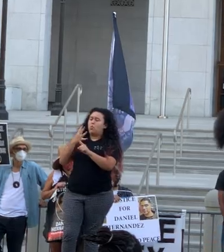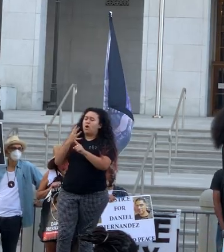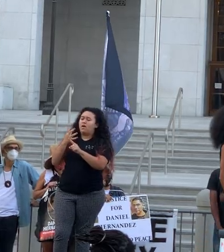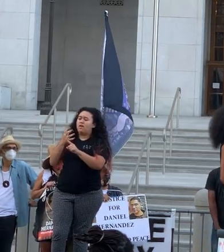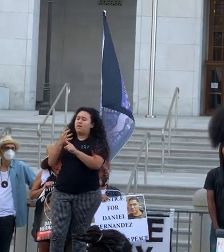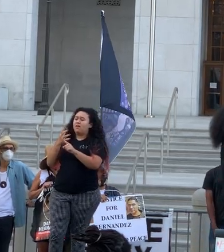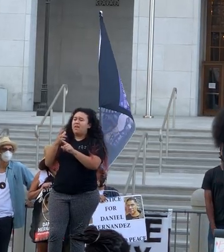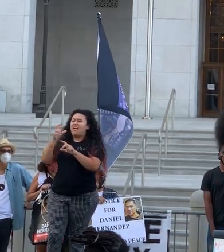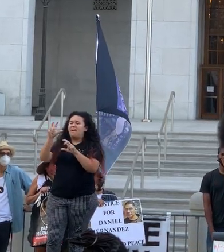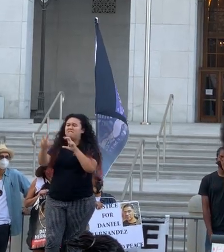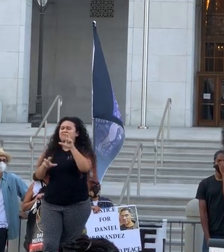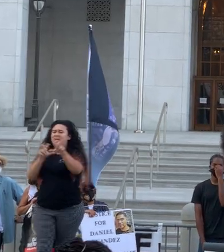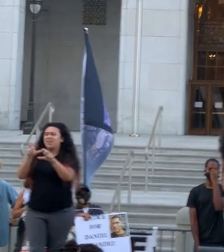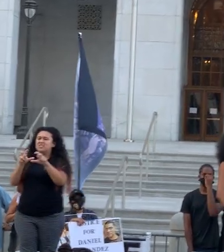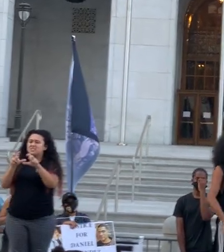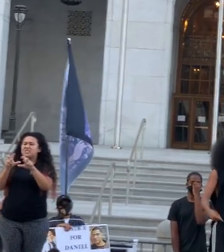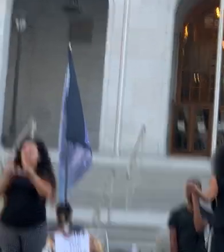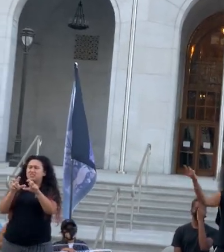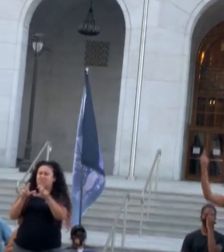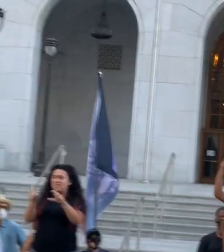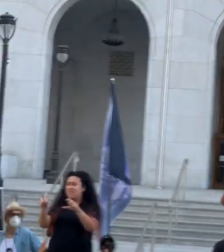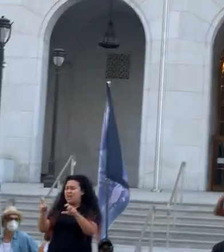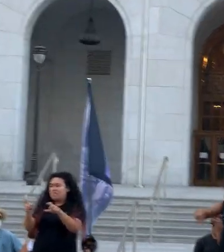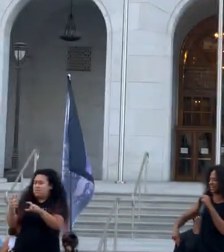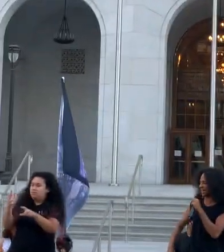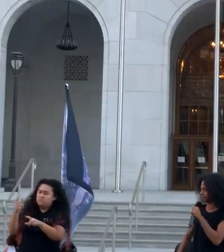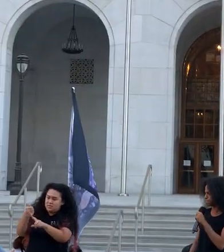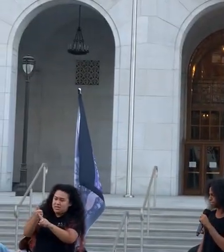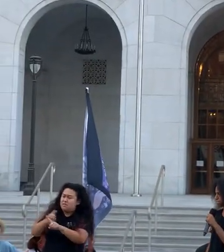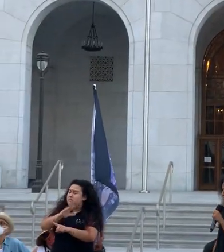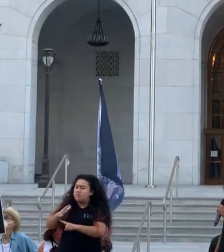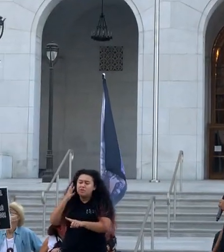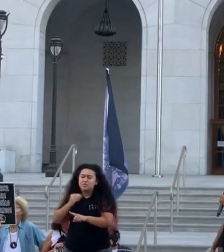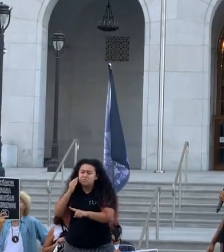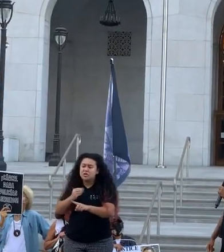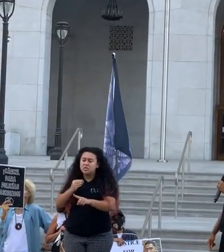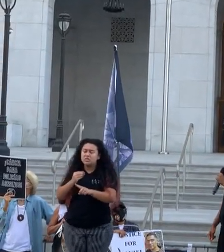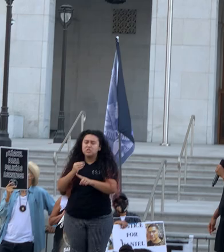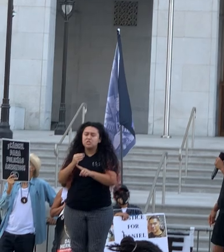road, a road that they have never taken, a road that's never been seen.